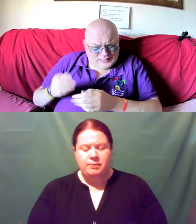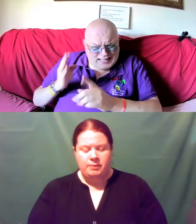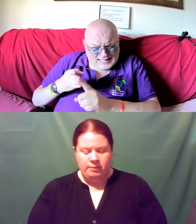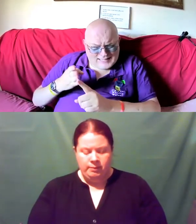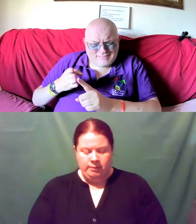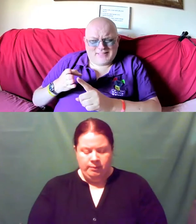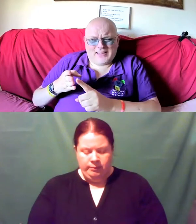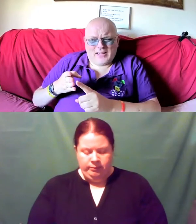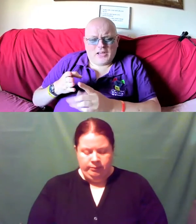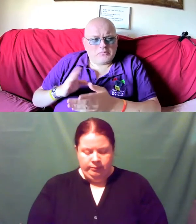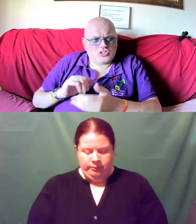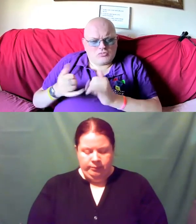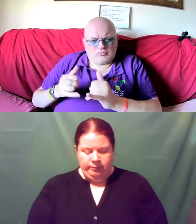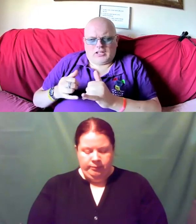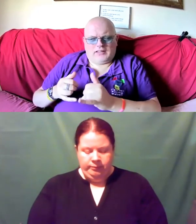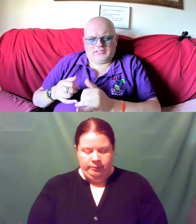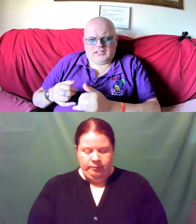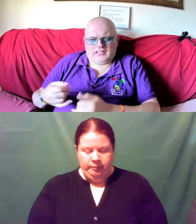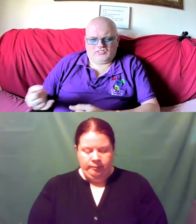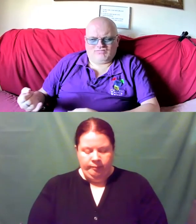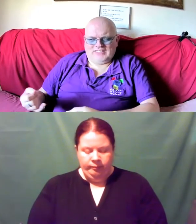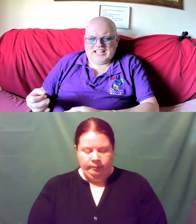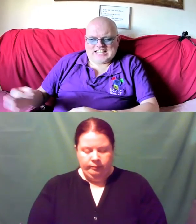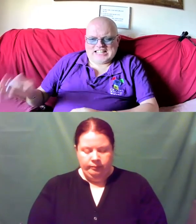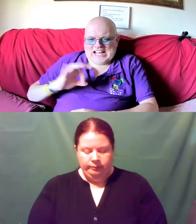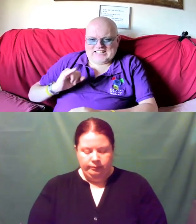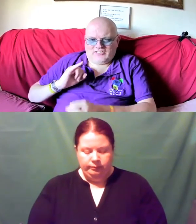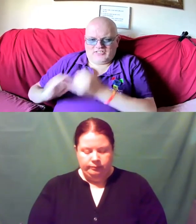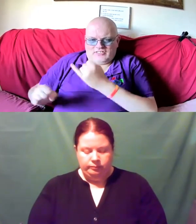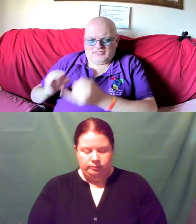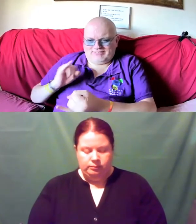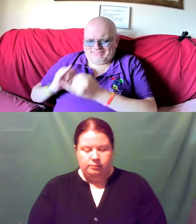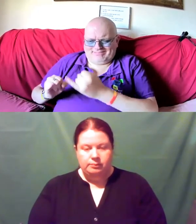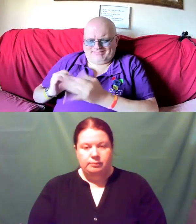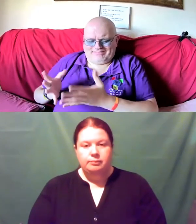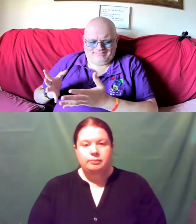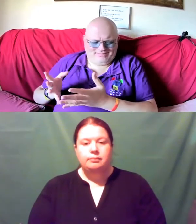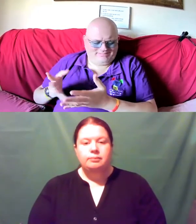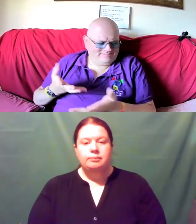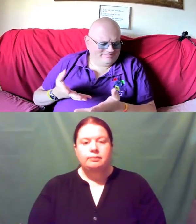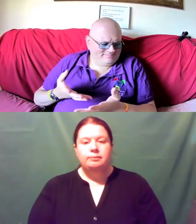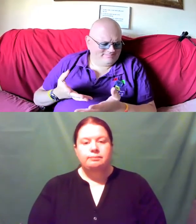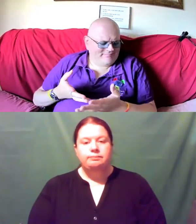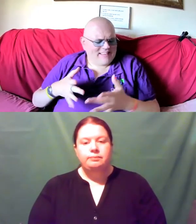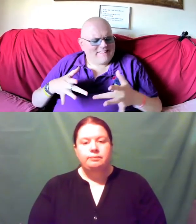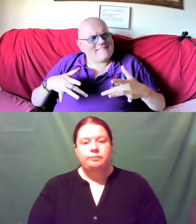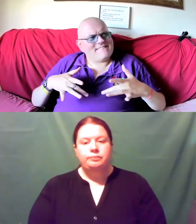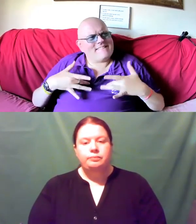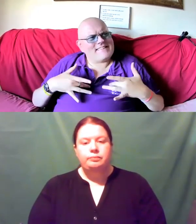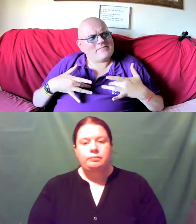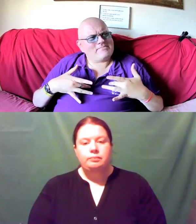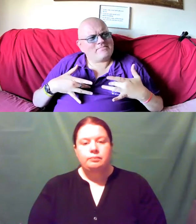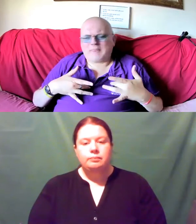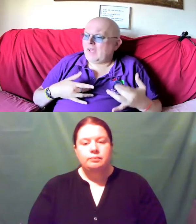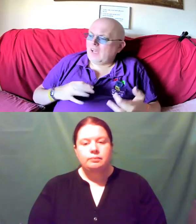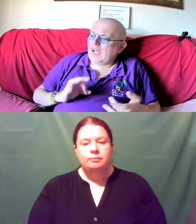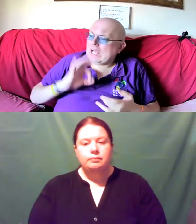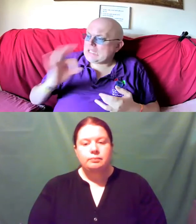so well meant. And so I've reflected on it, and I sometimes reflect the question back to people and say,